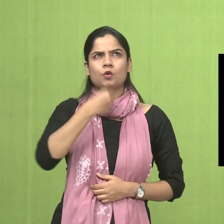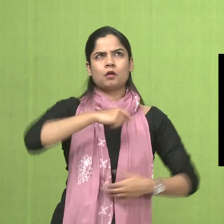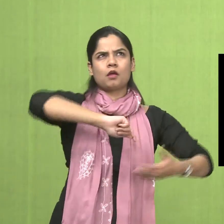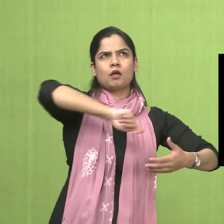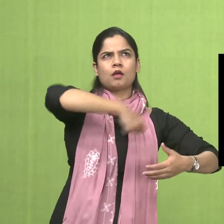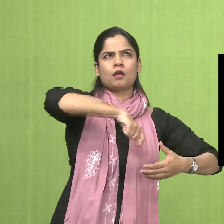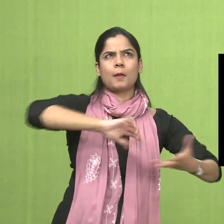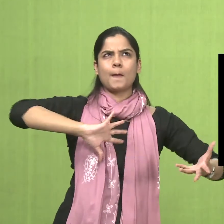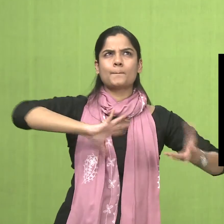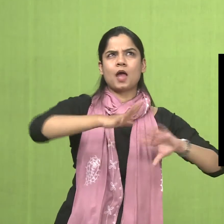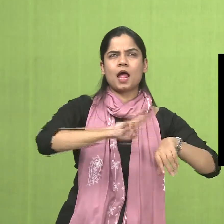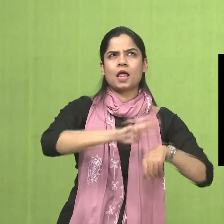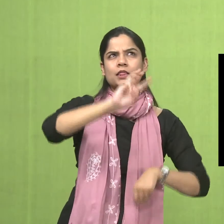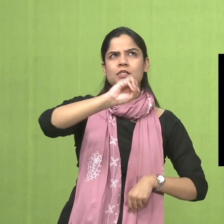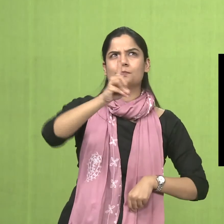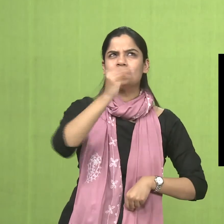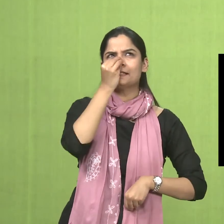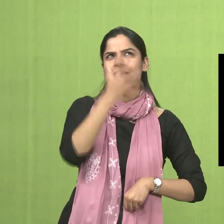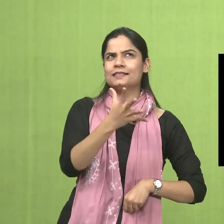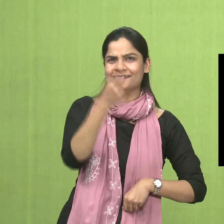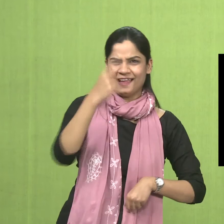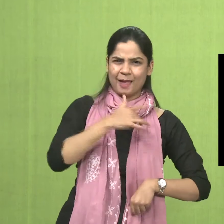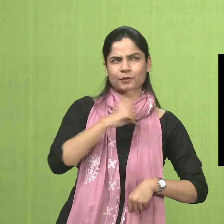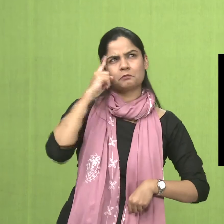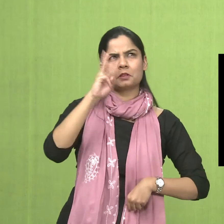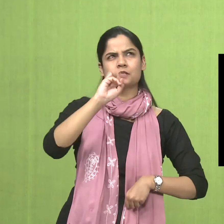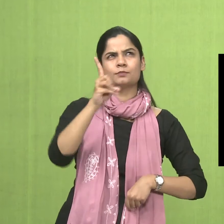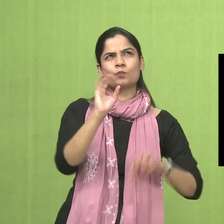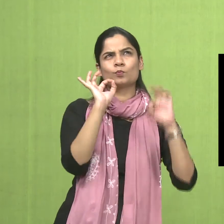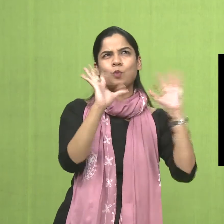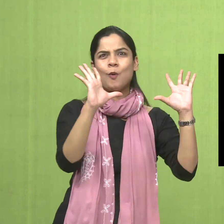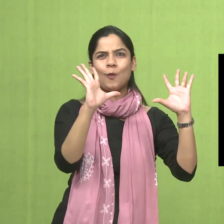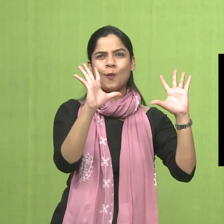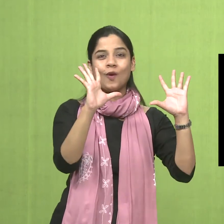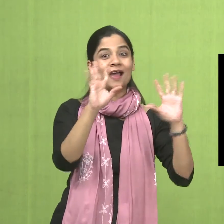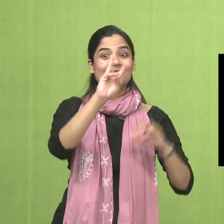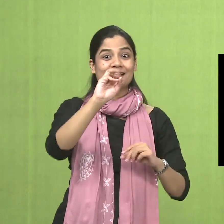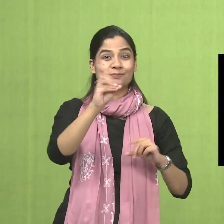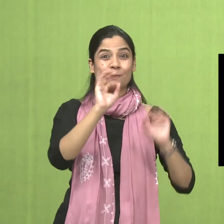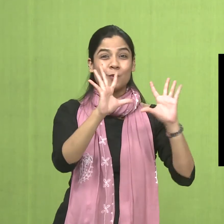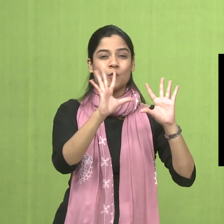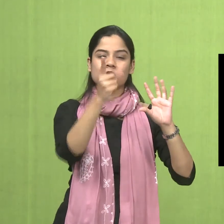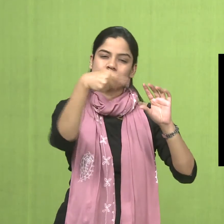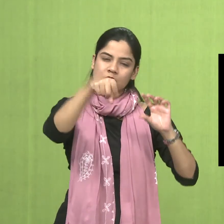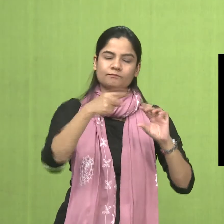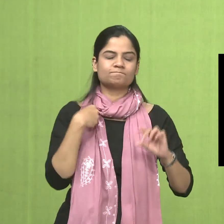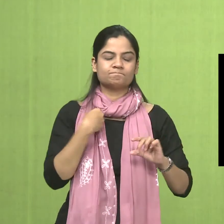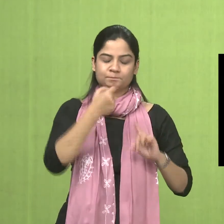30 minutes to cook the food, and I feel that in 30 minutes I'll be able to do it. You yourselves add 5 minutes to it. Take